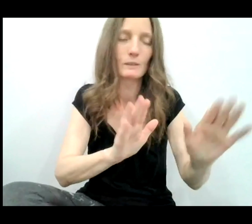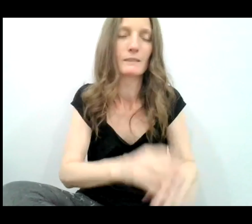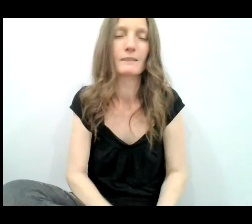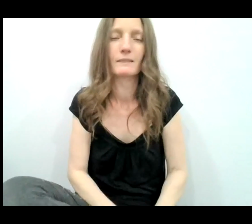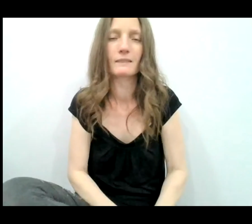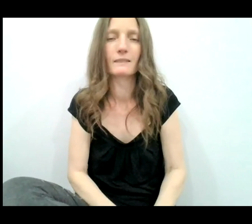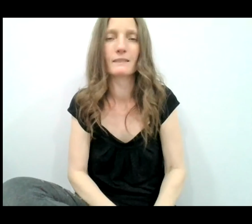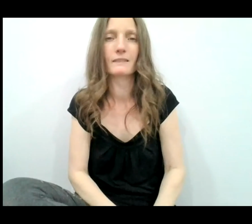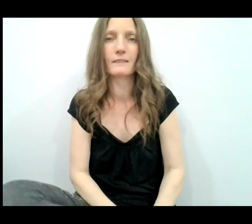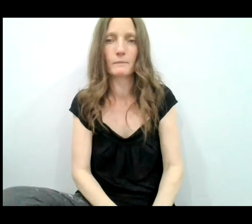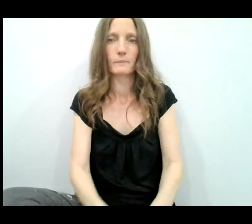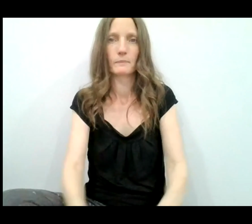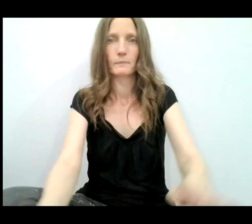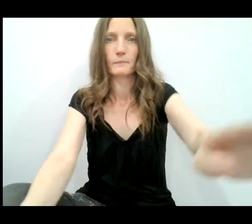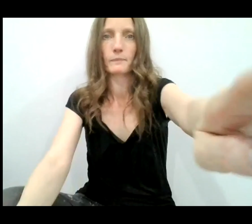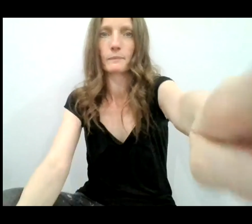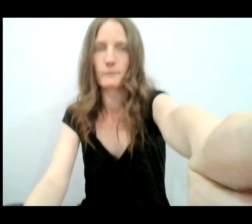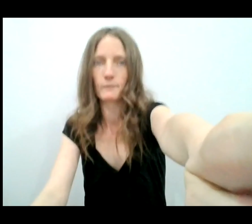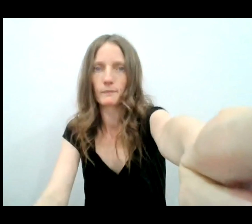hard but anyways,